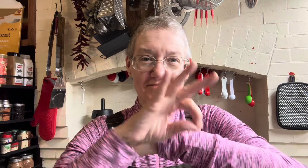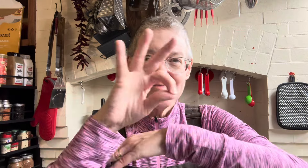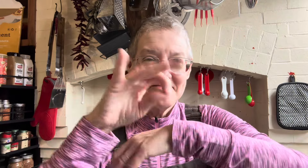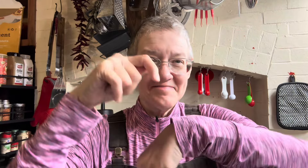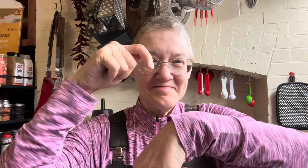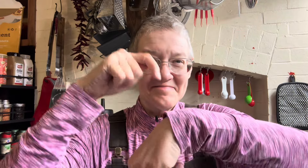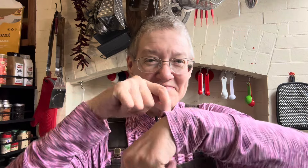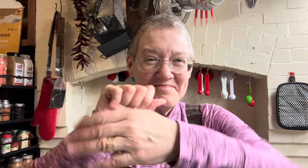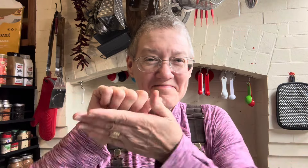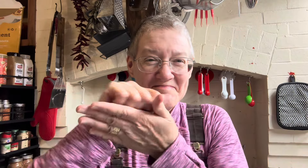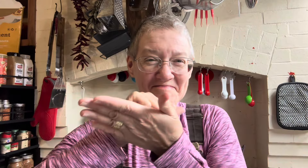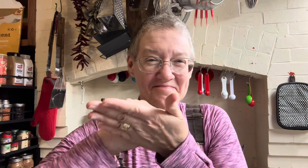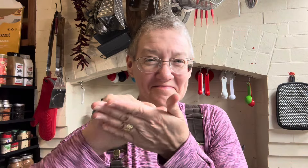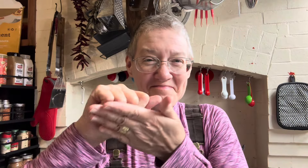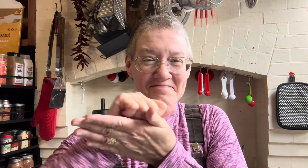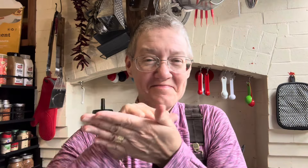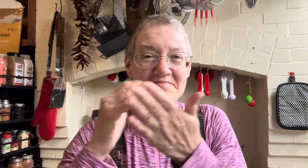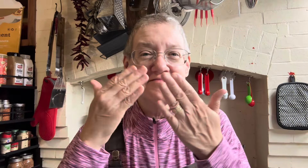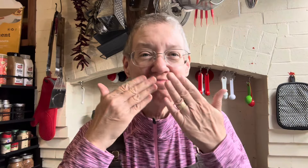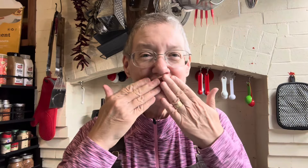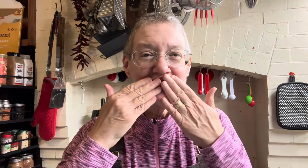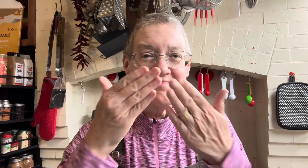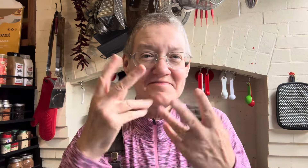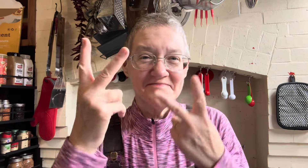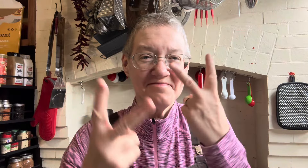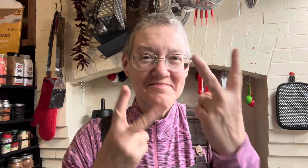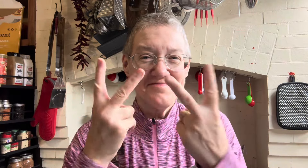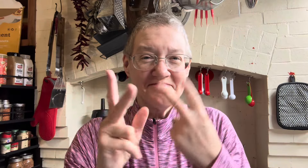The sun's not even up yet, so we have time to wash these dishes.